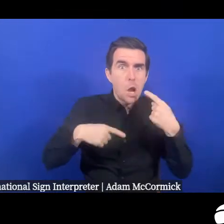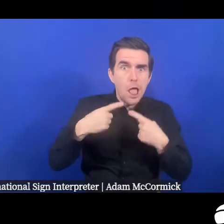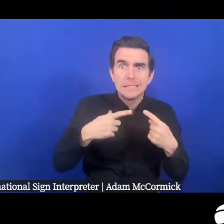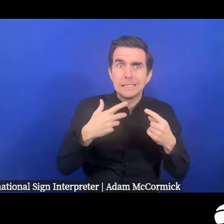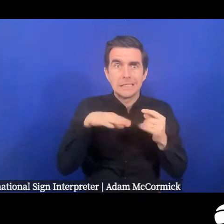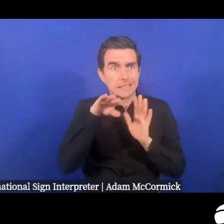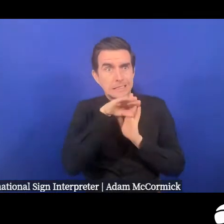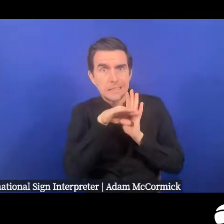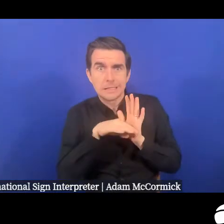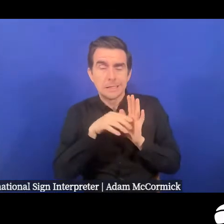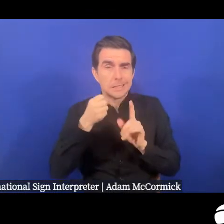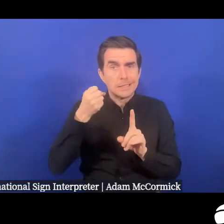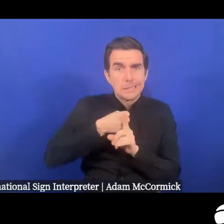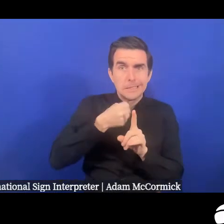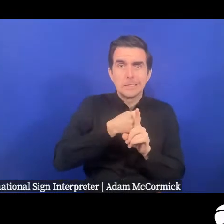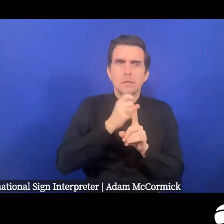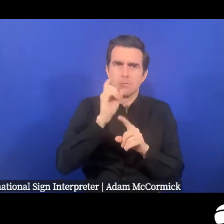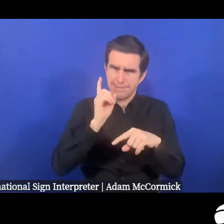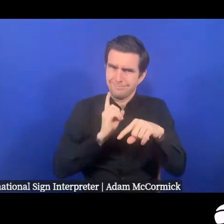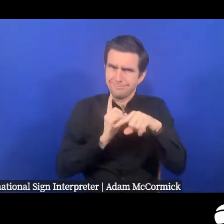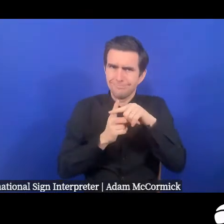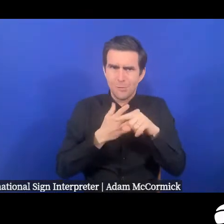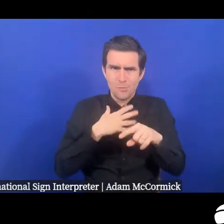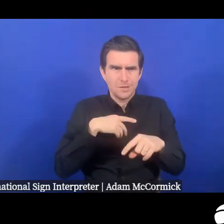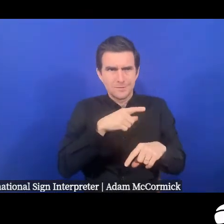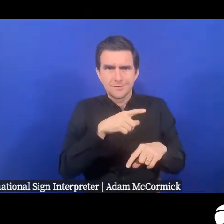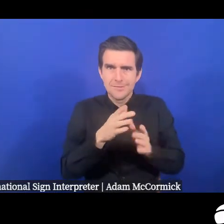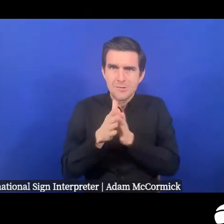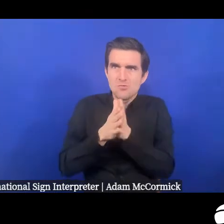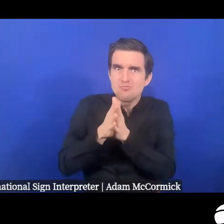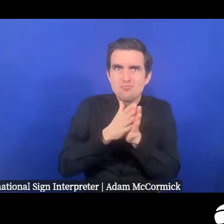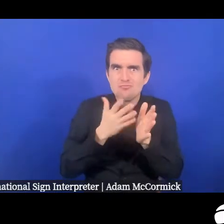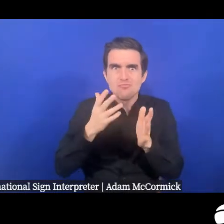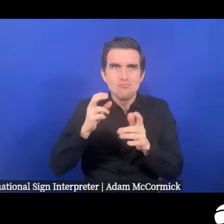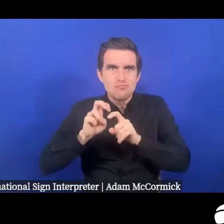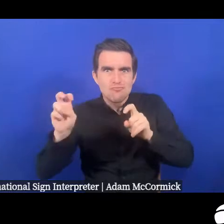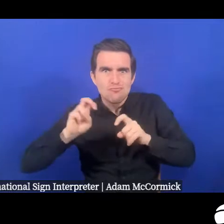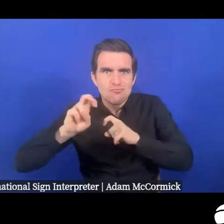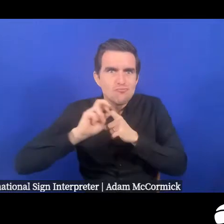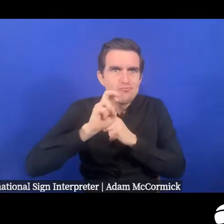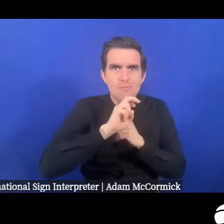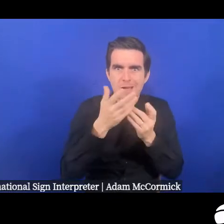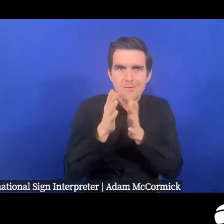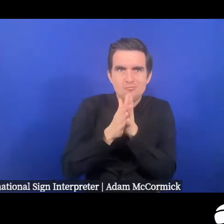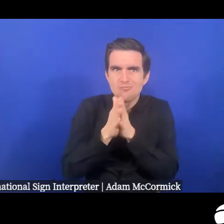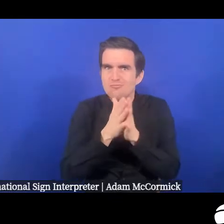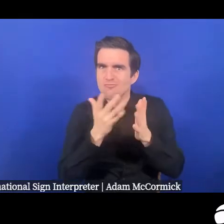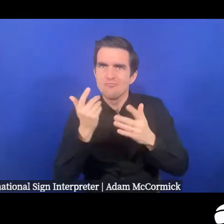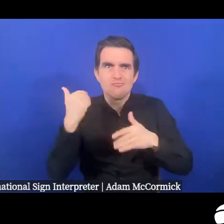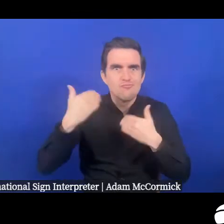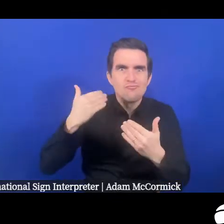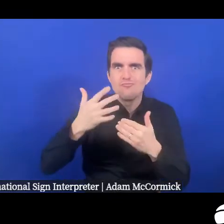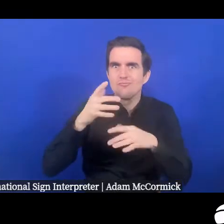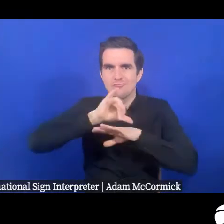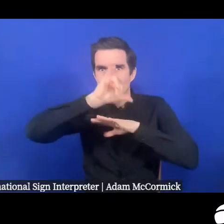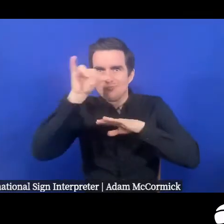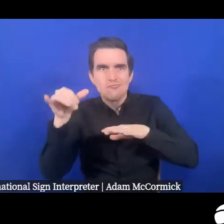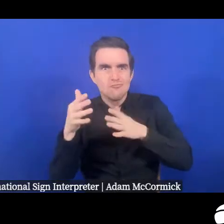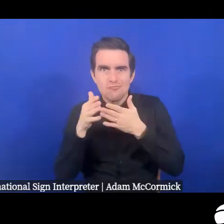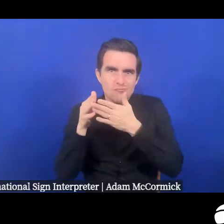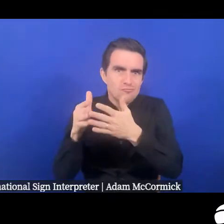as a public sector, we try to seek in our partners a way of bringing these facilities,